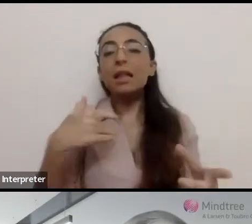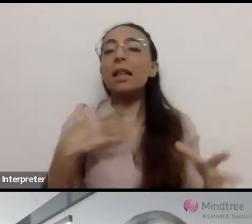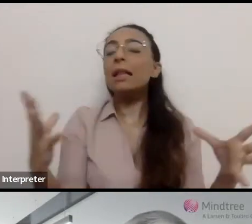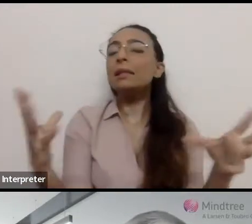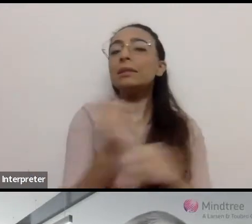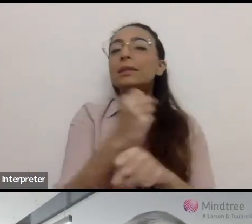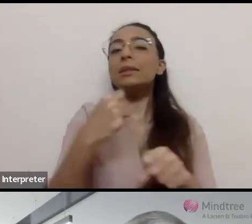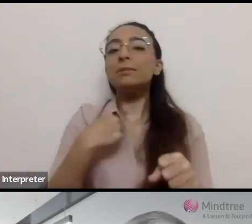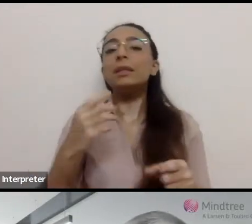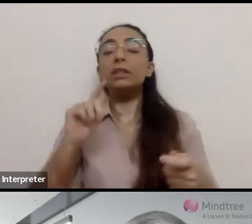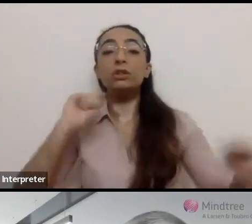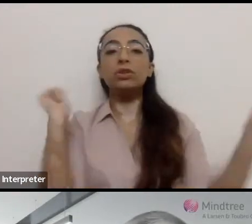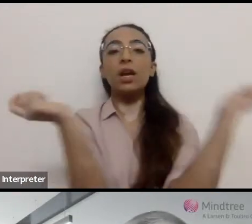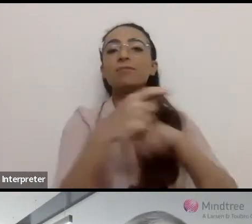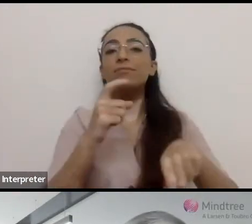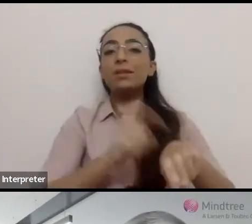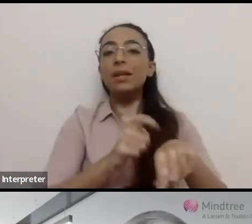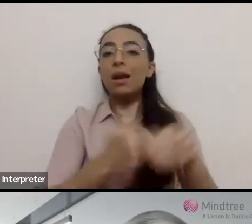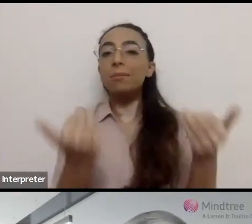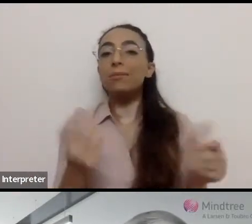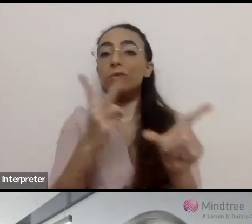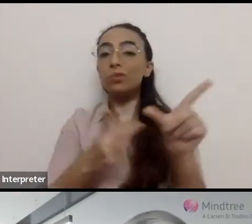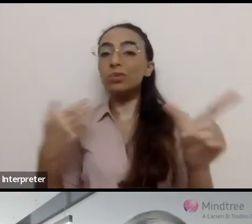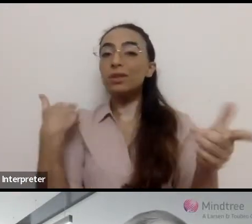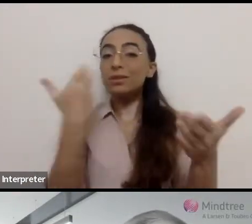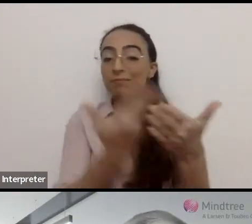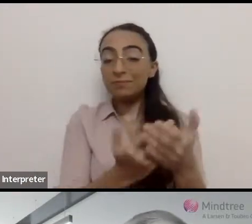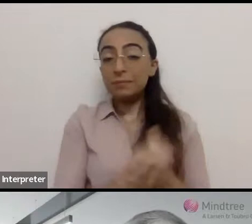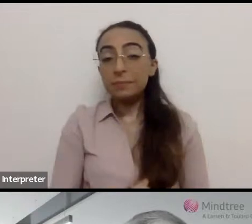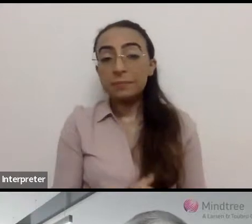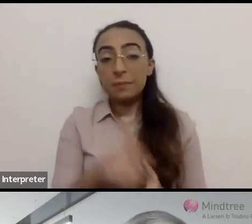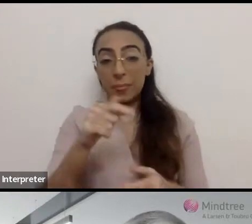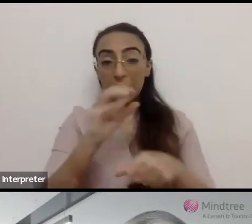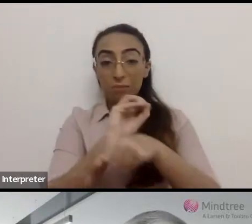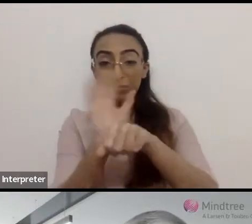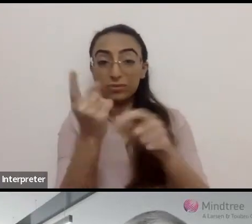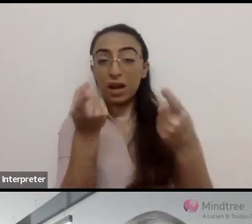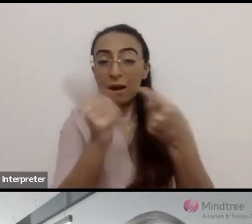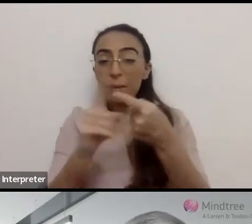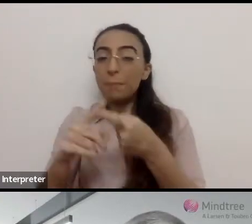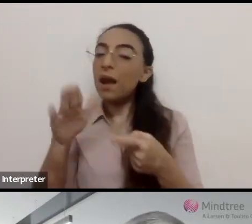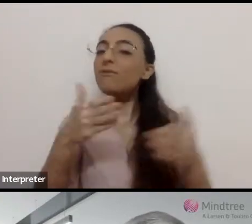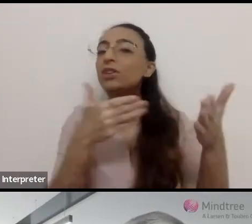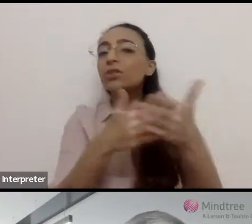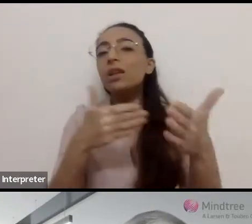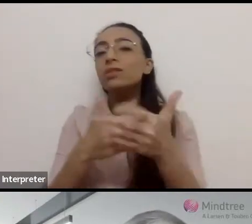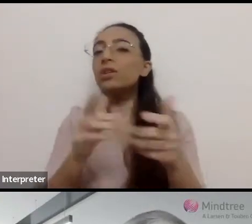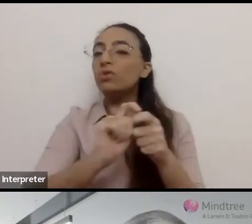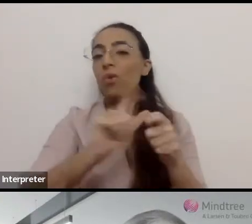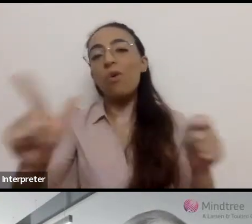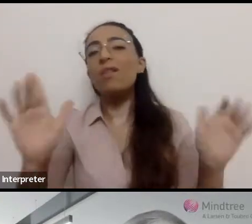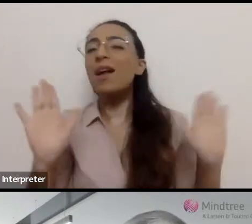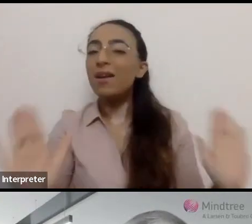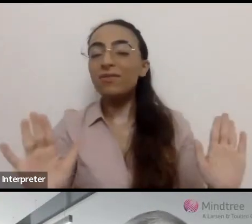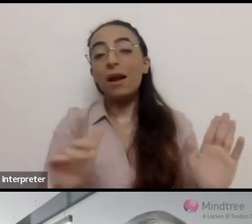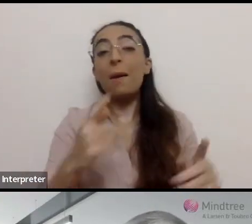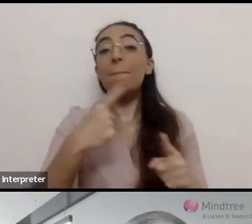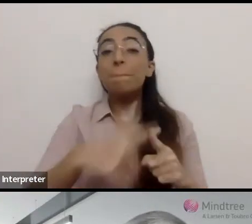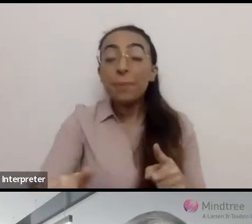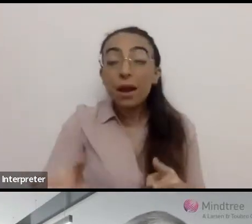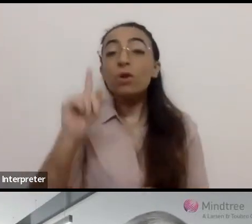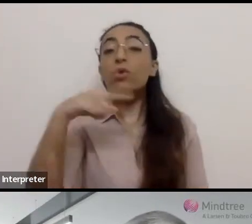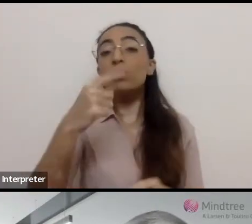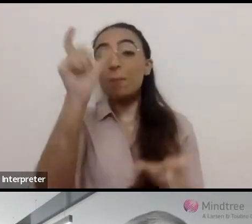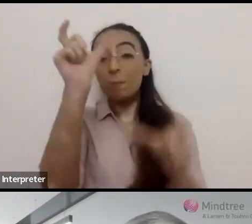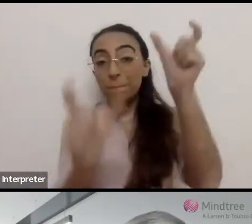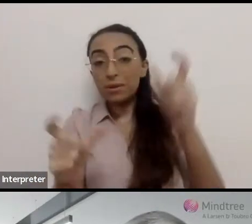change. These pandemic-induced changes pose challenges for everyone. However, persons with disabilities